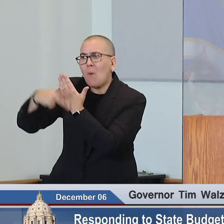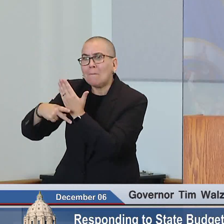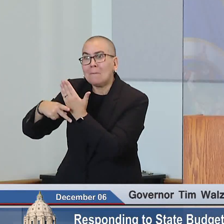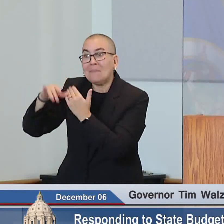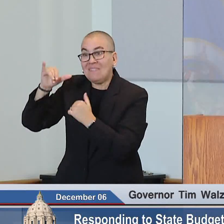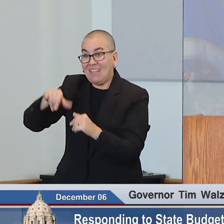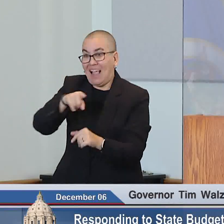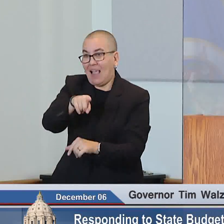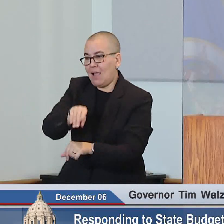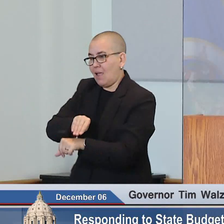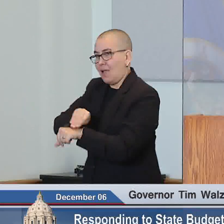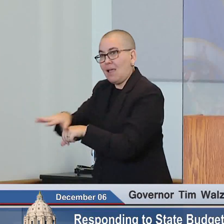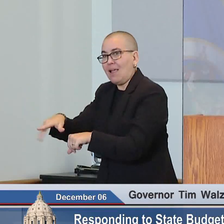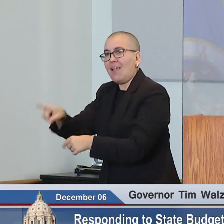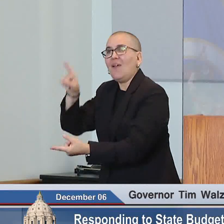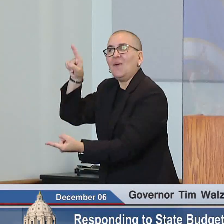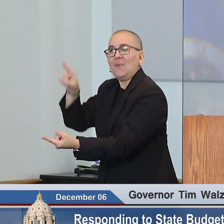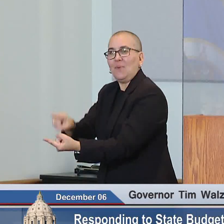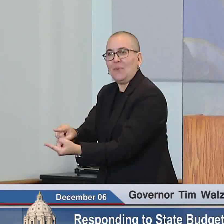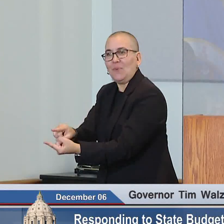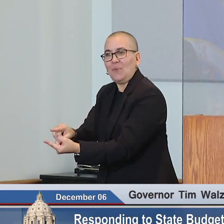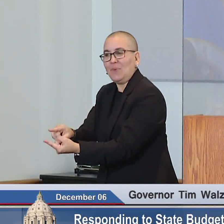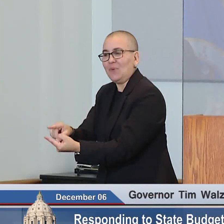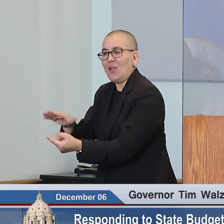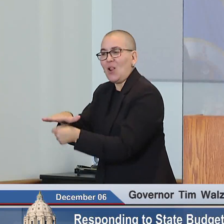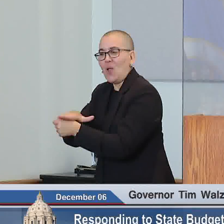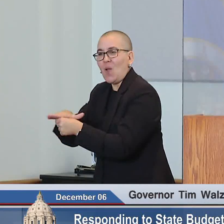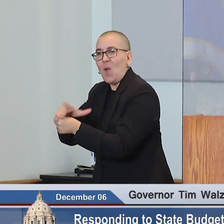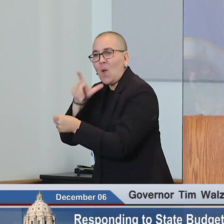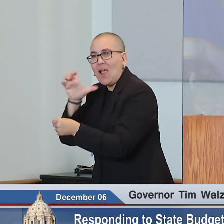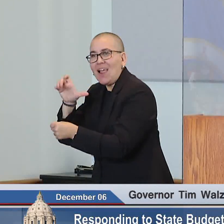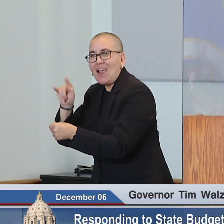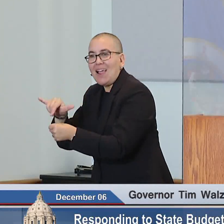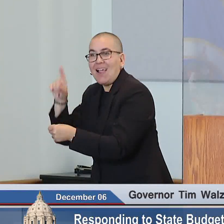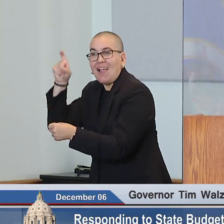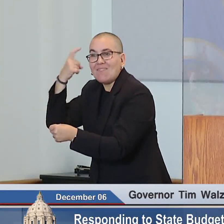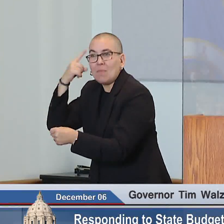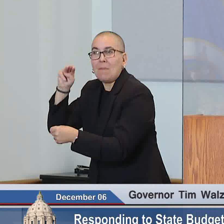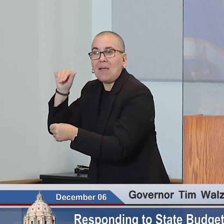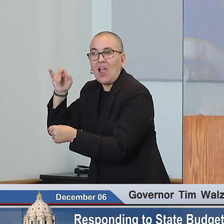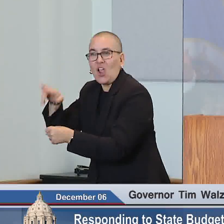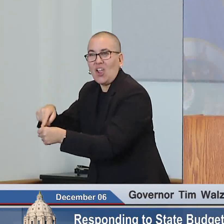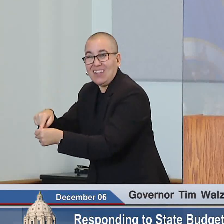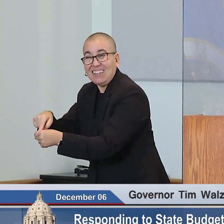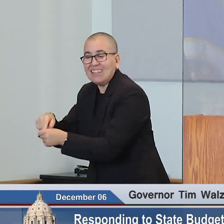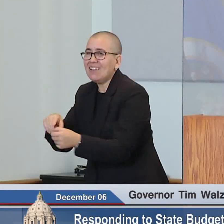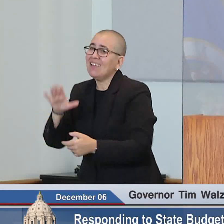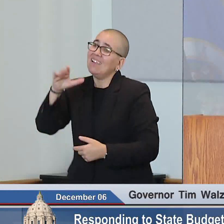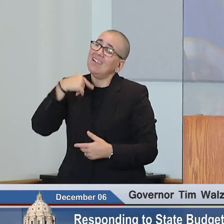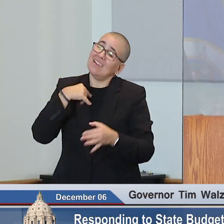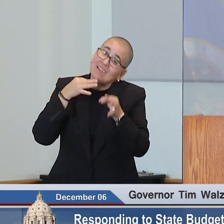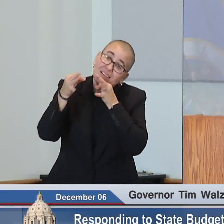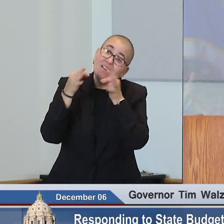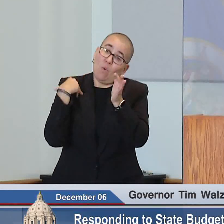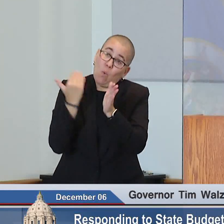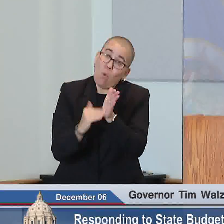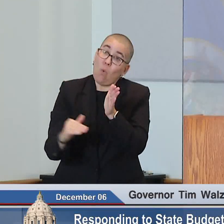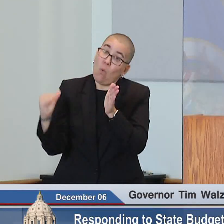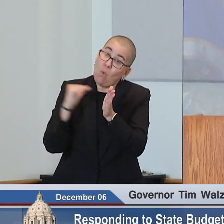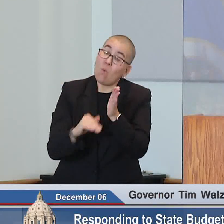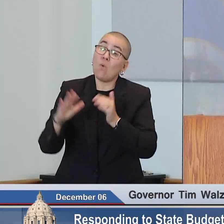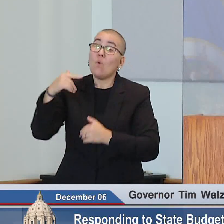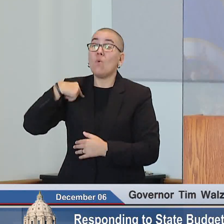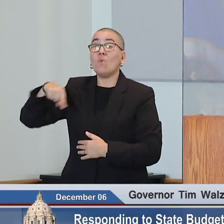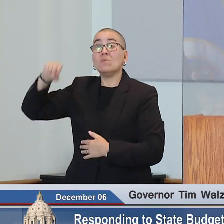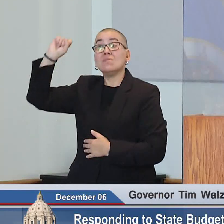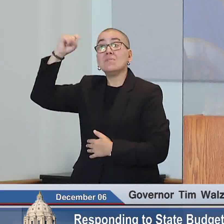of necessities that they have to deliver. And I've said this time and time again. Folks who come to St. Paul and vote against any